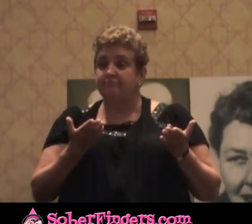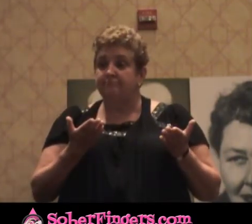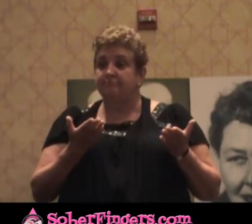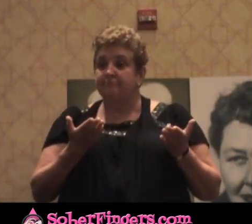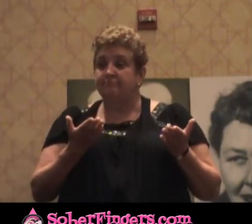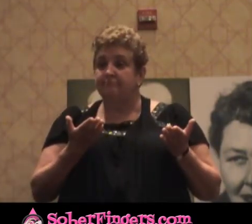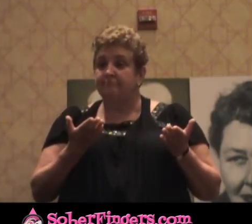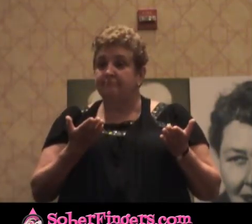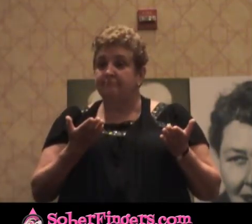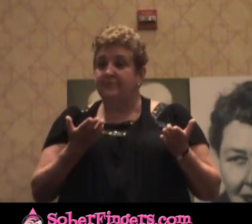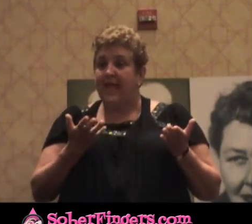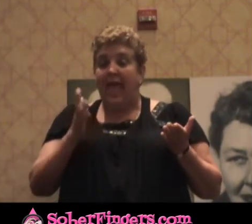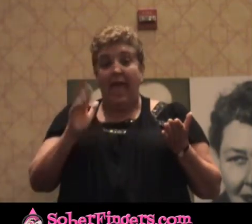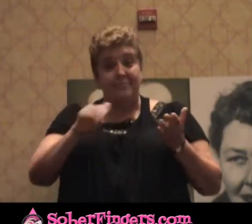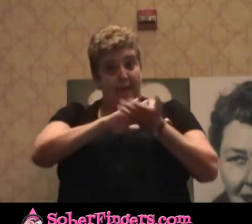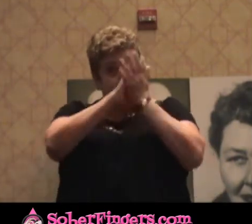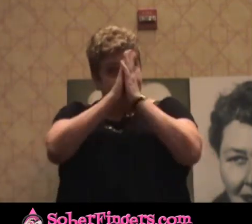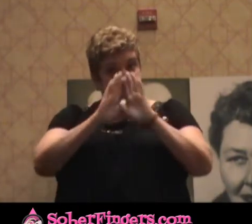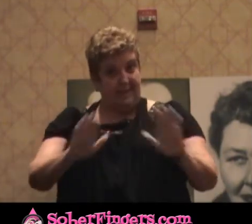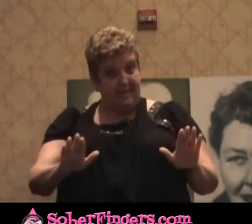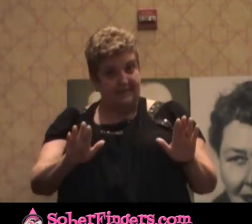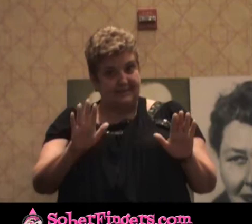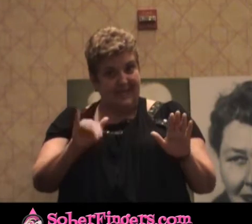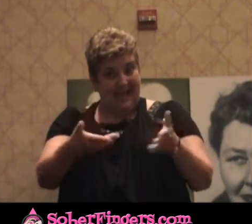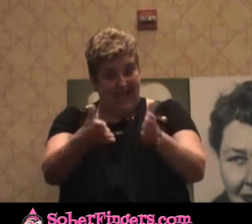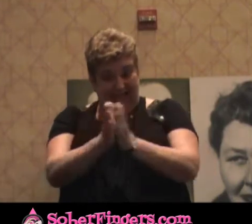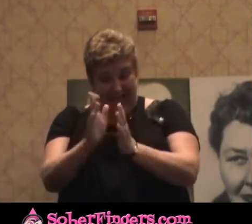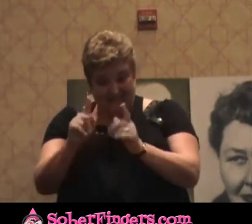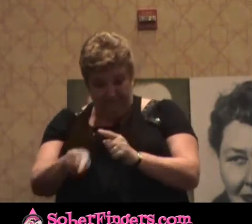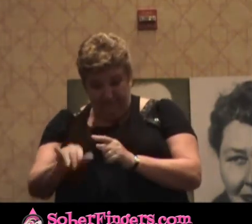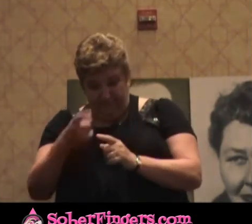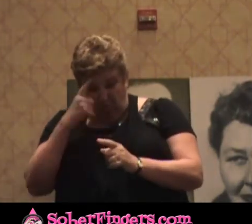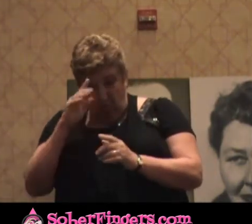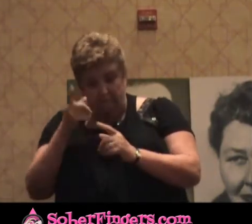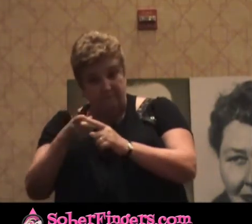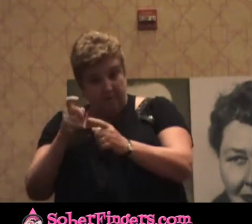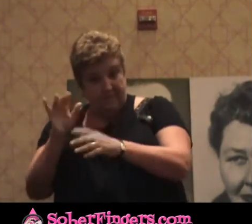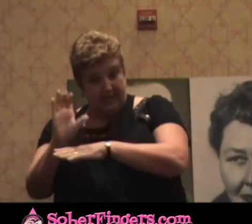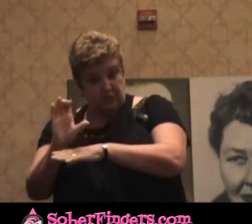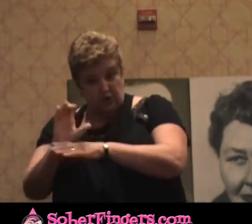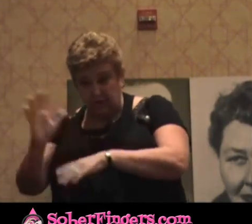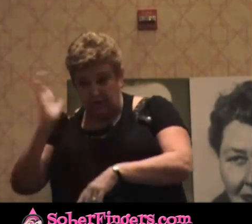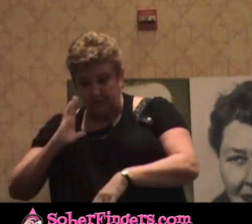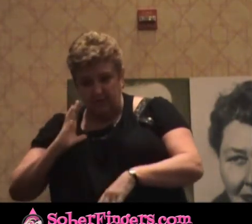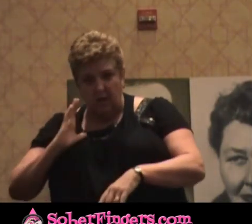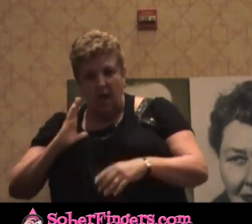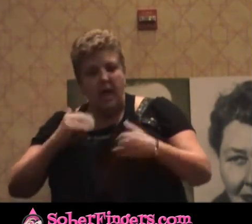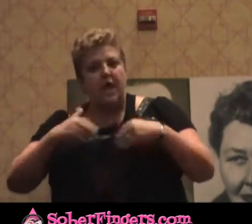And that peace that I asked for in that church some time ago, I had no idea that I was going to get